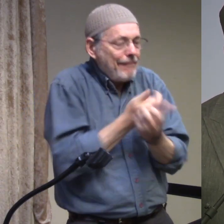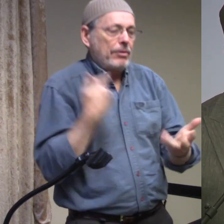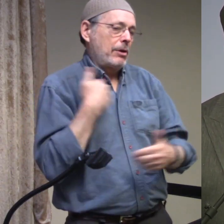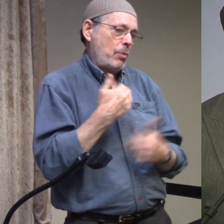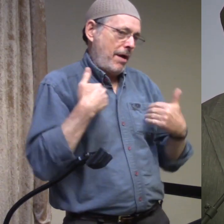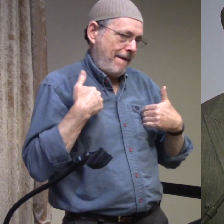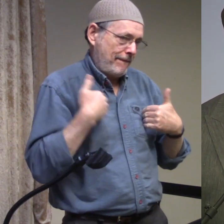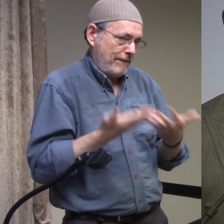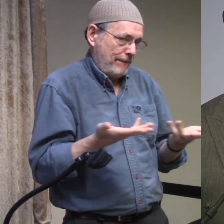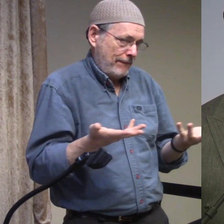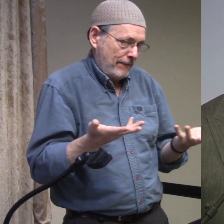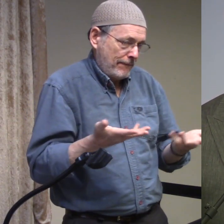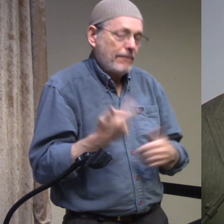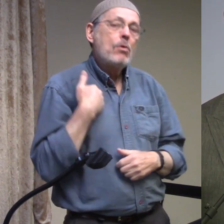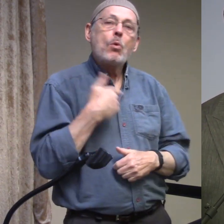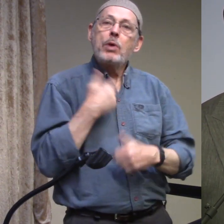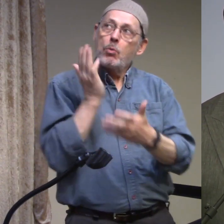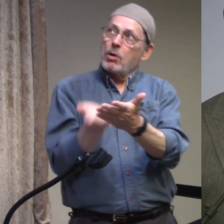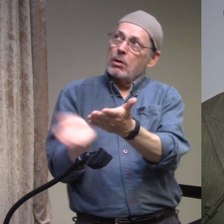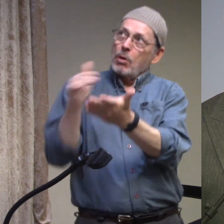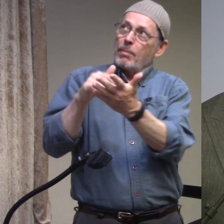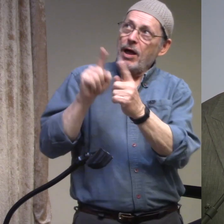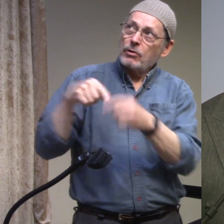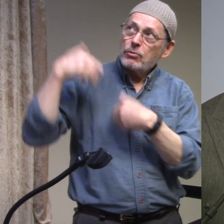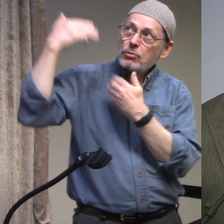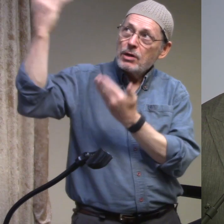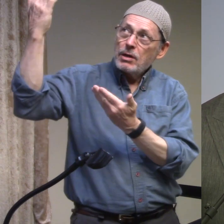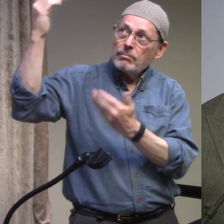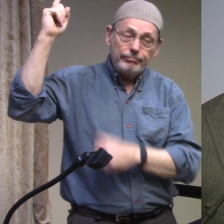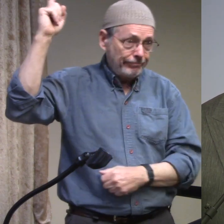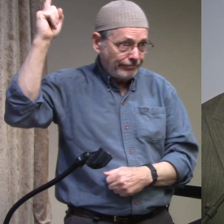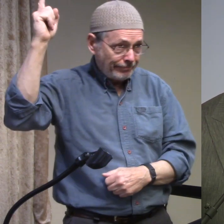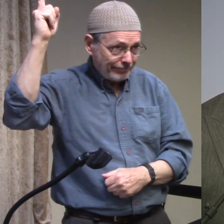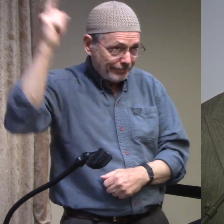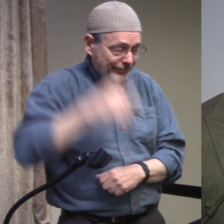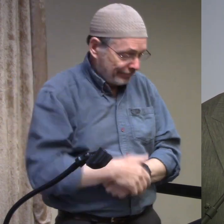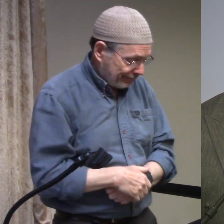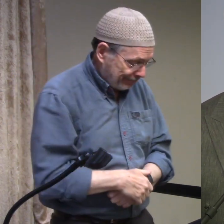have. We are returning to Him.